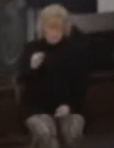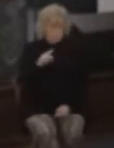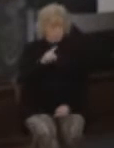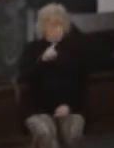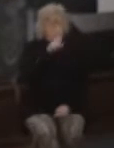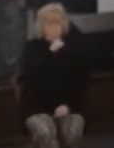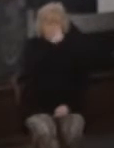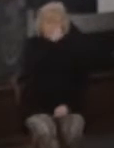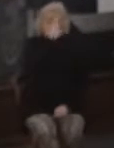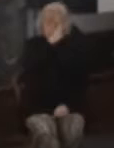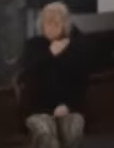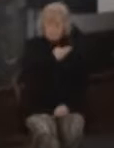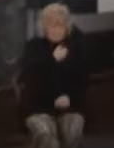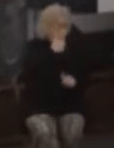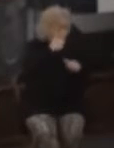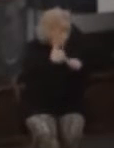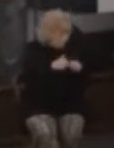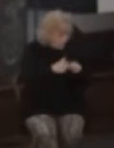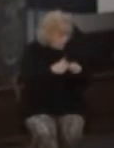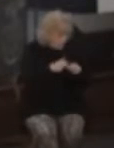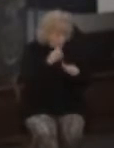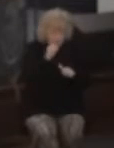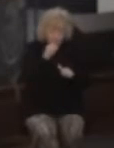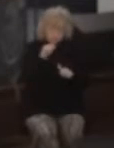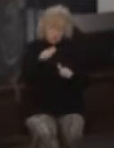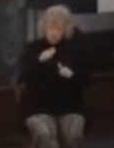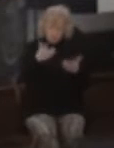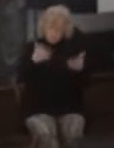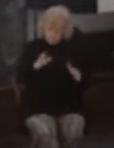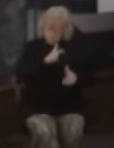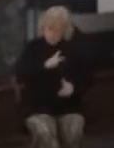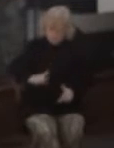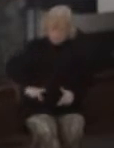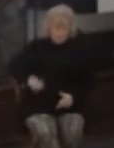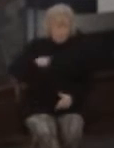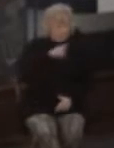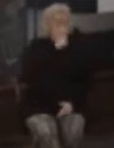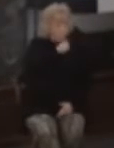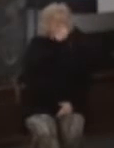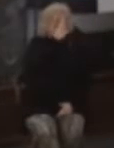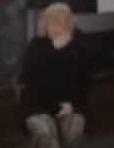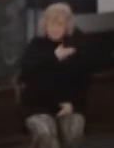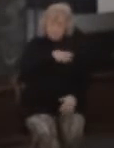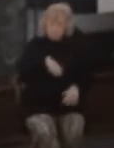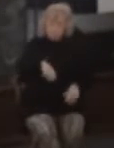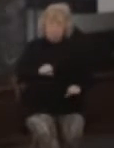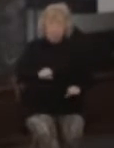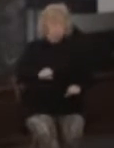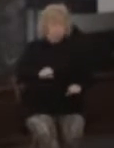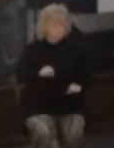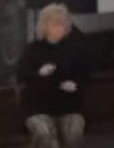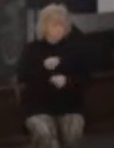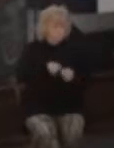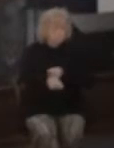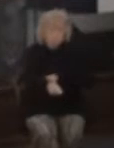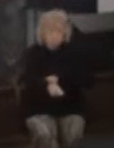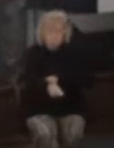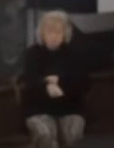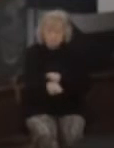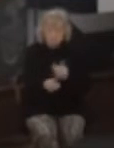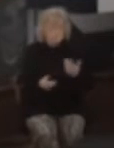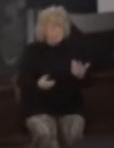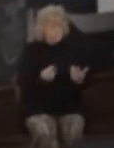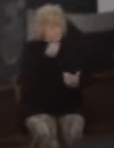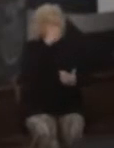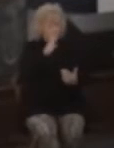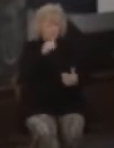the throne. I mean, he was Saul's son. When Saul was done being king, people expected Jonathan to be the next king. And